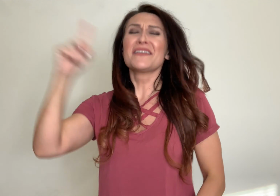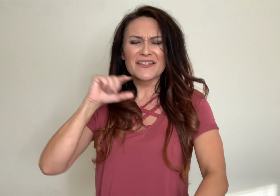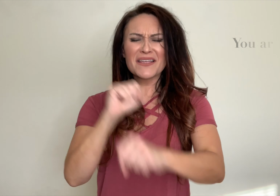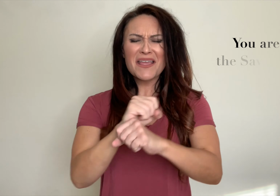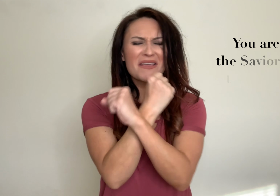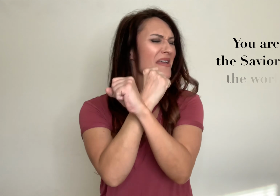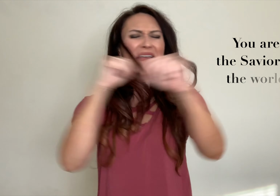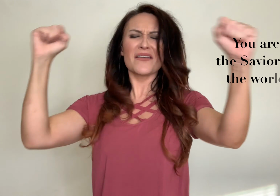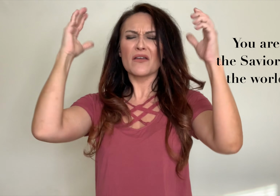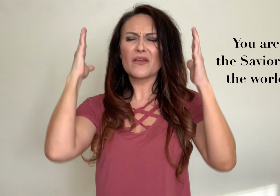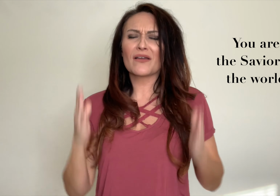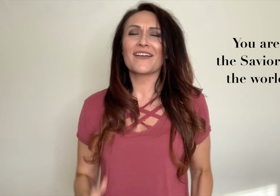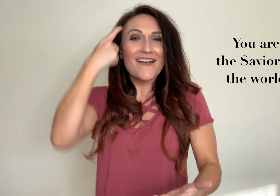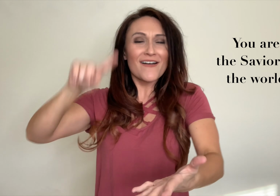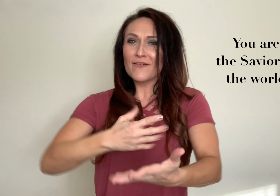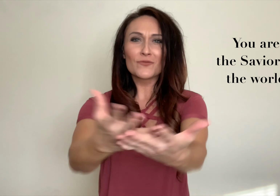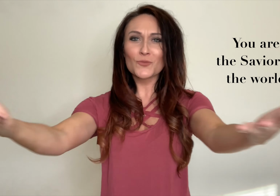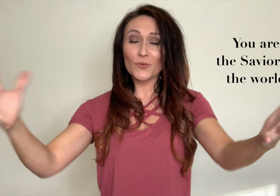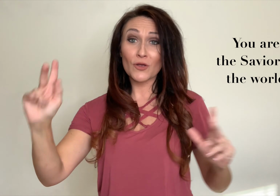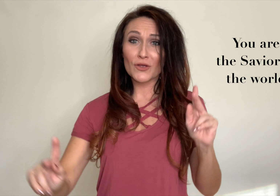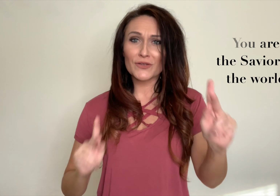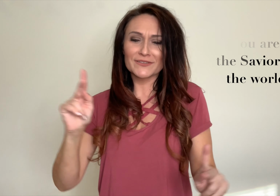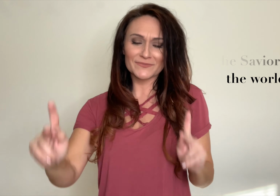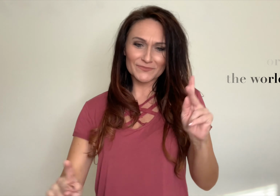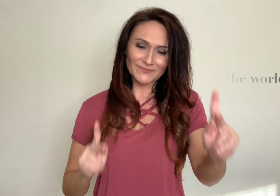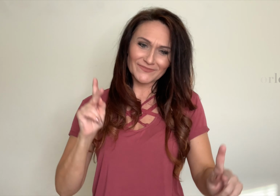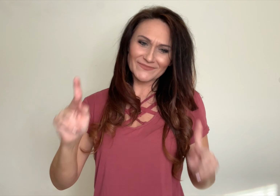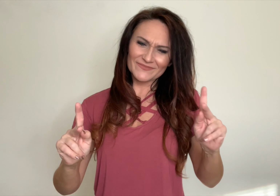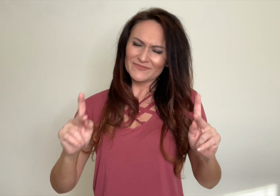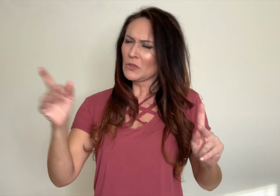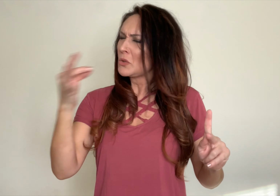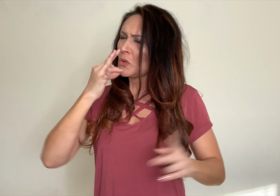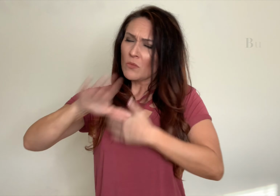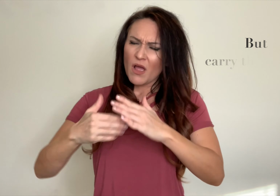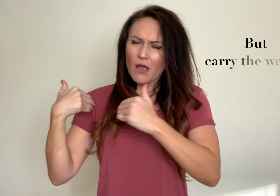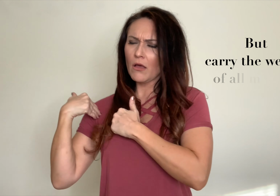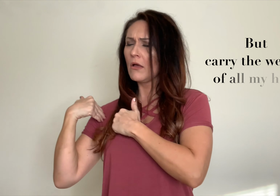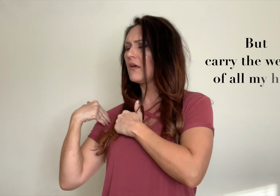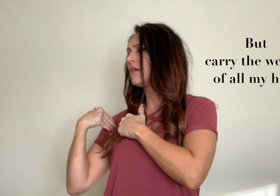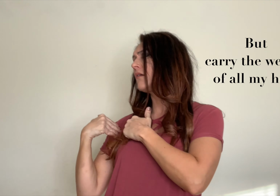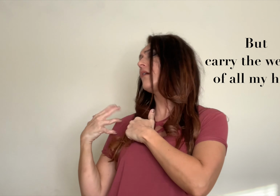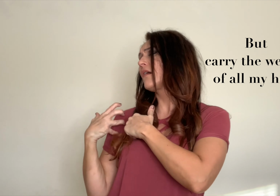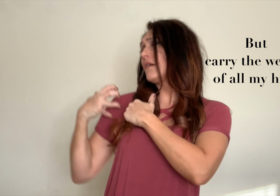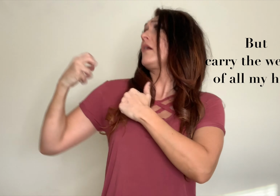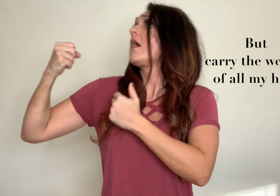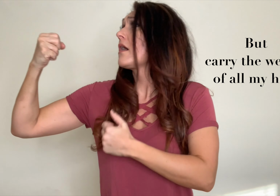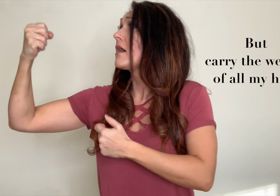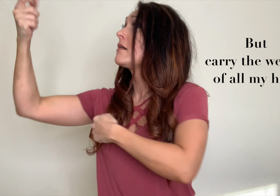the savior of the world. Carry the weight